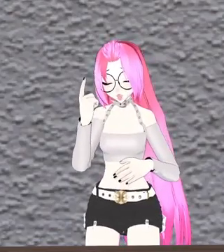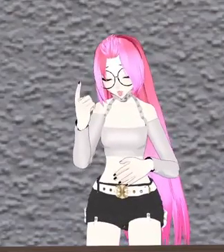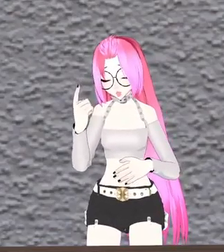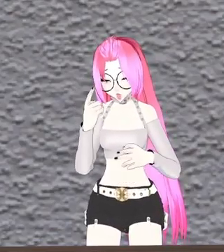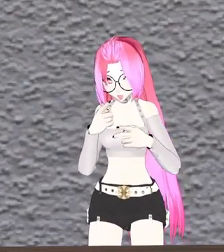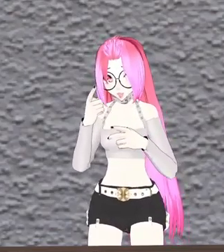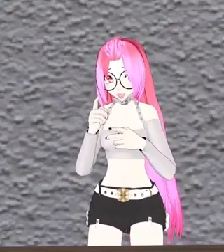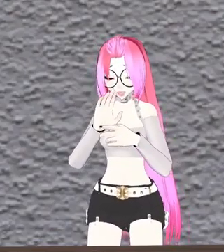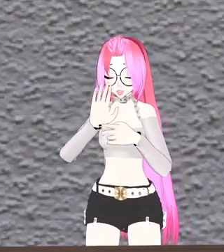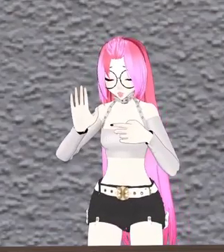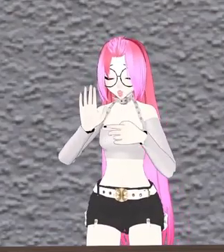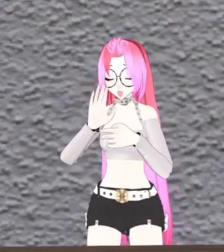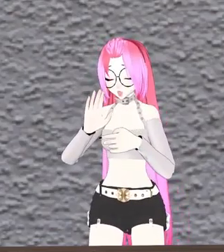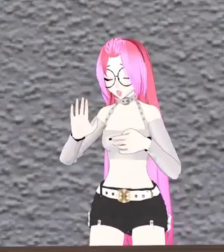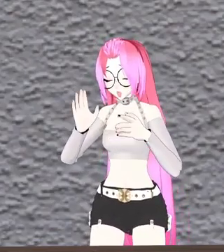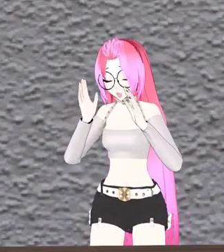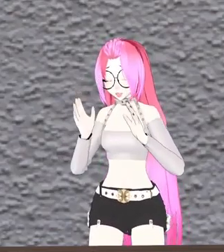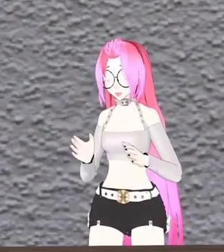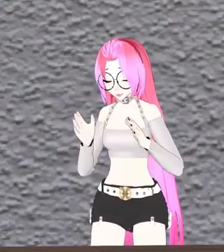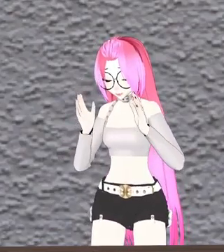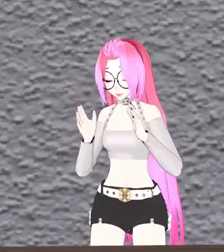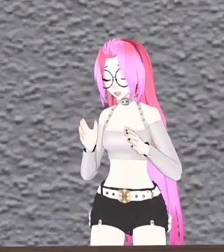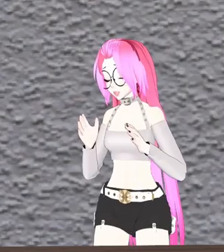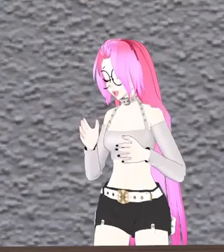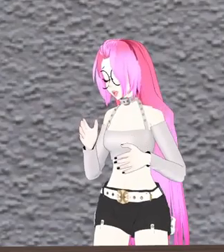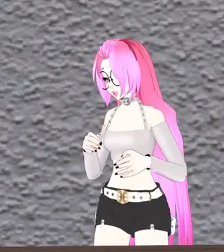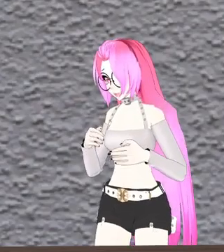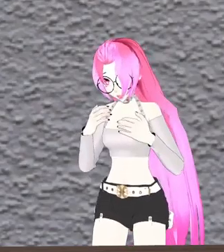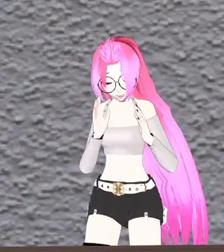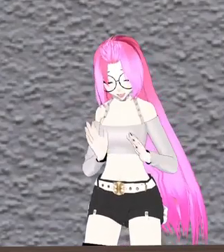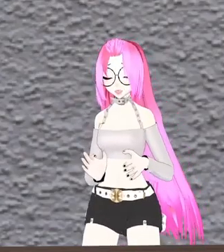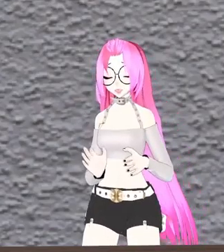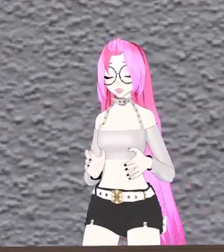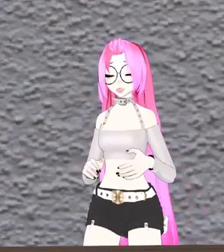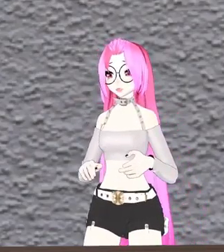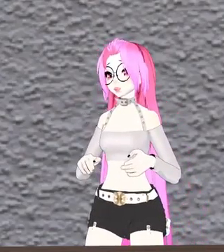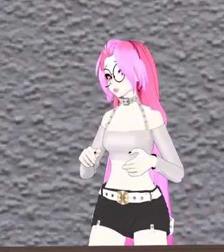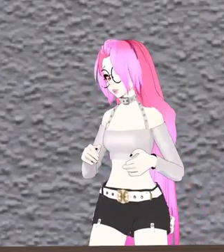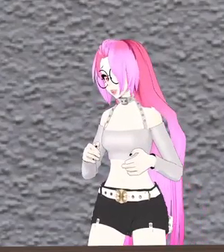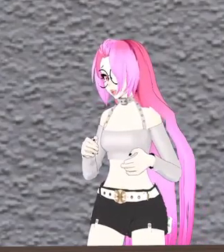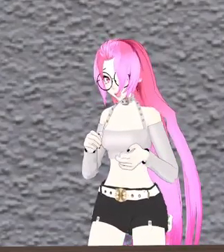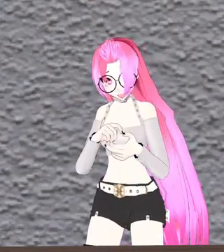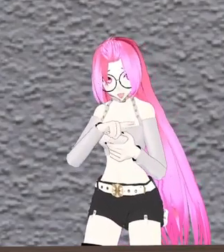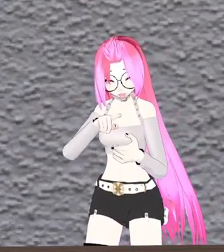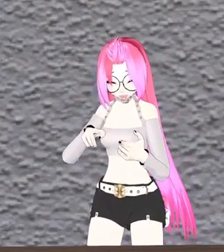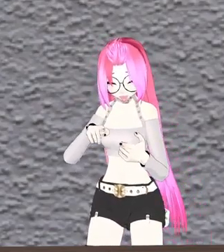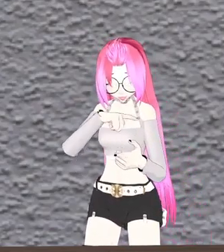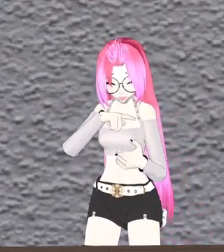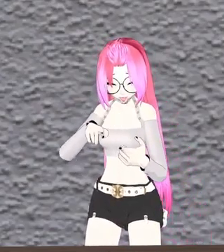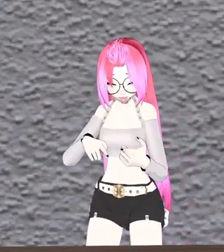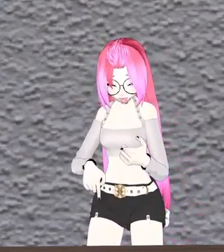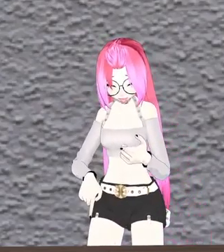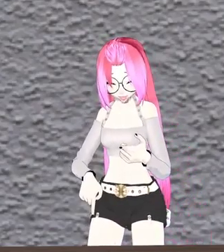you have one name sign and that kind of is your name sign as like a person. Yeah. It's not like a collect them all card